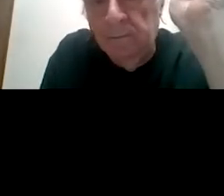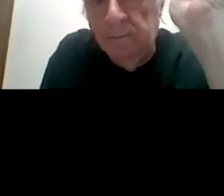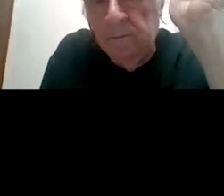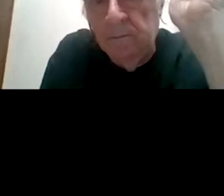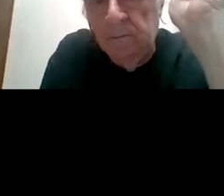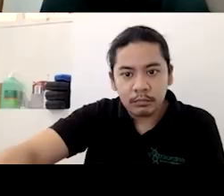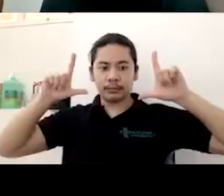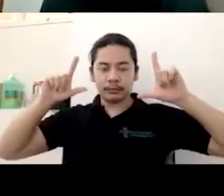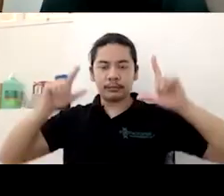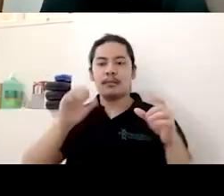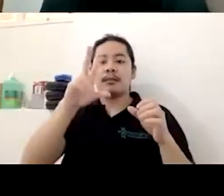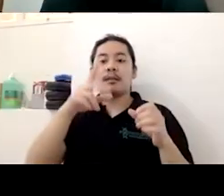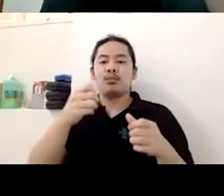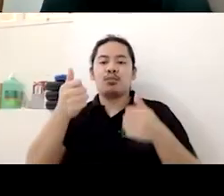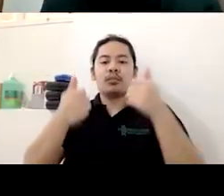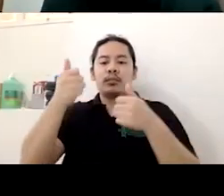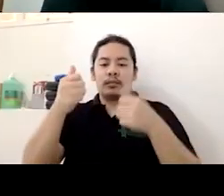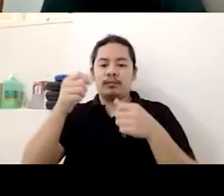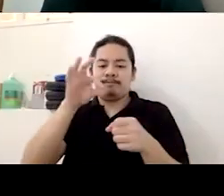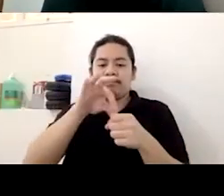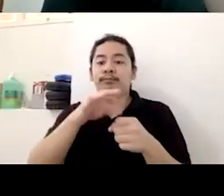Shaq. yes,